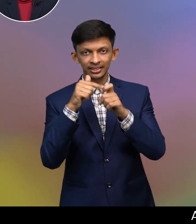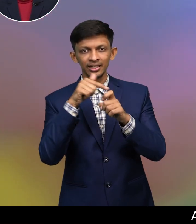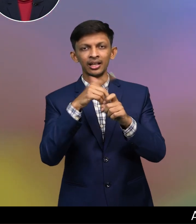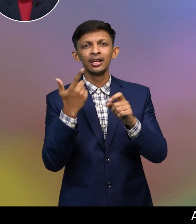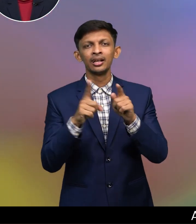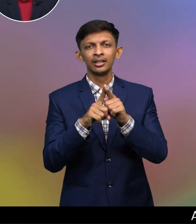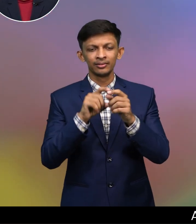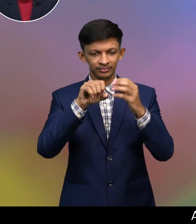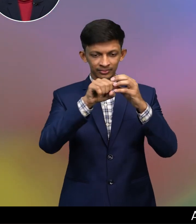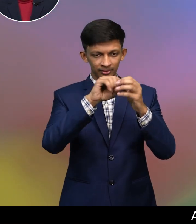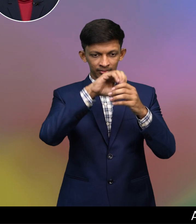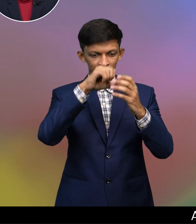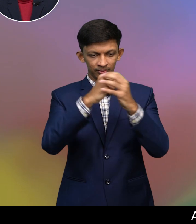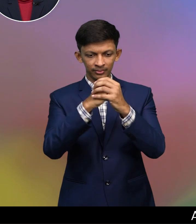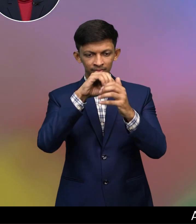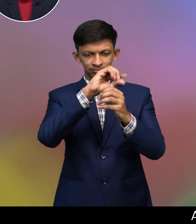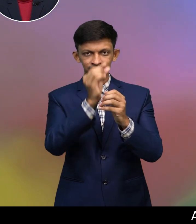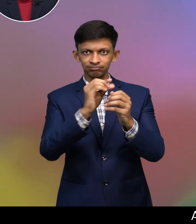kidney transplantation,